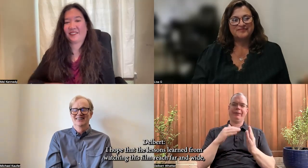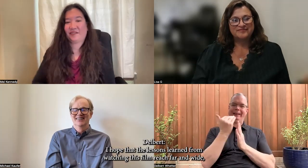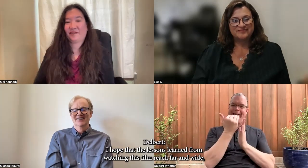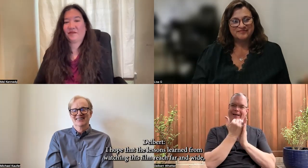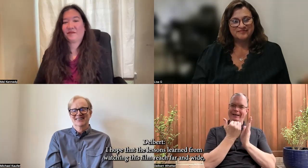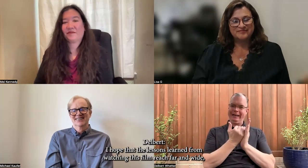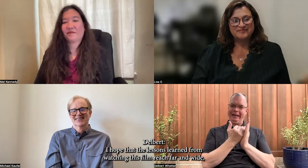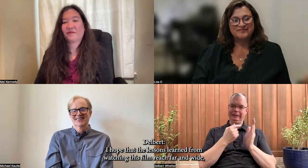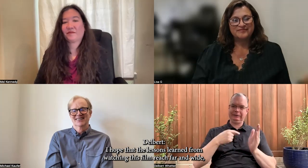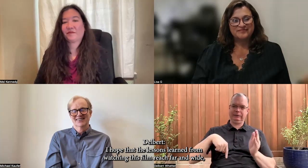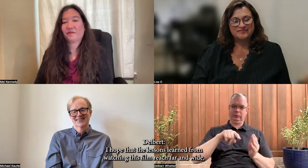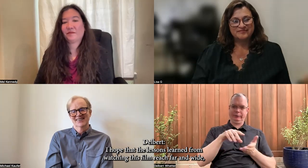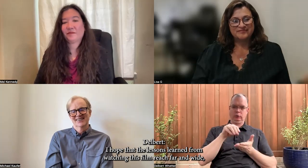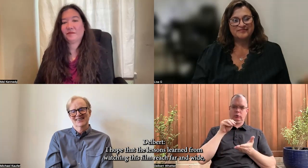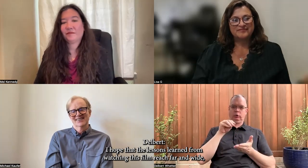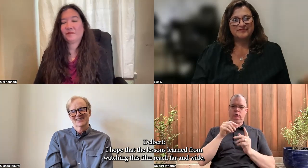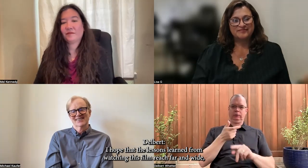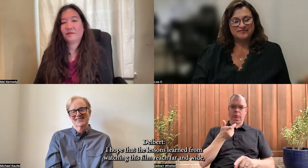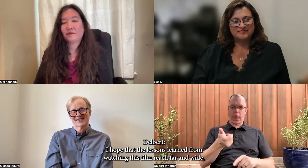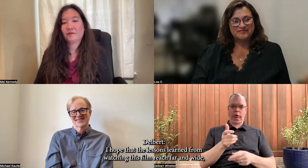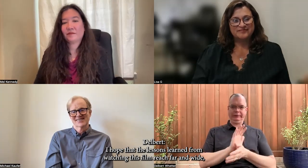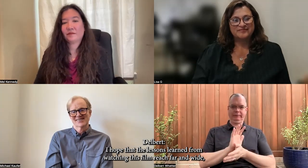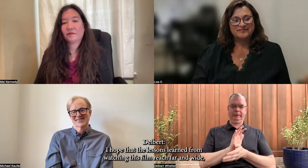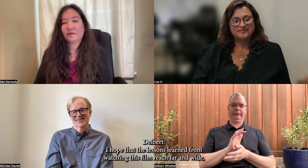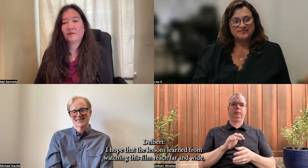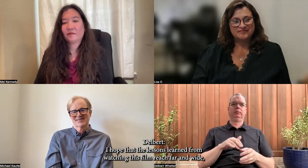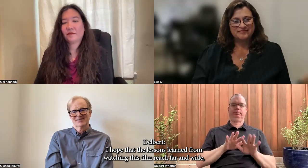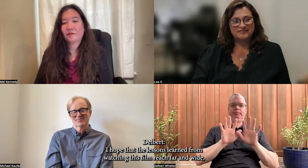I hope that the lessons learned from watching this film reach far and wide,